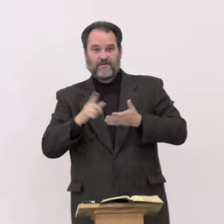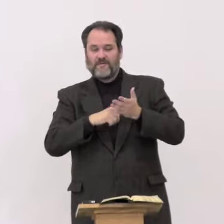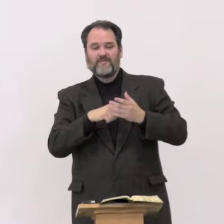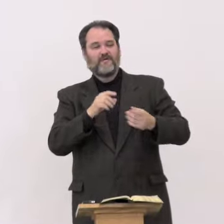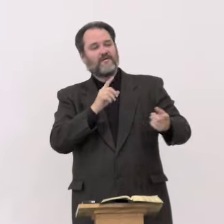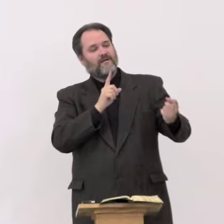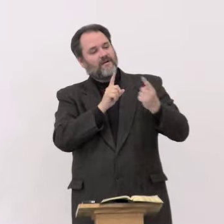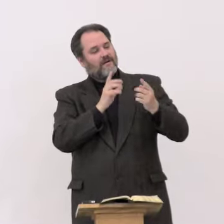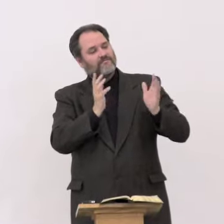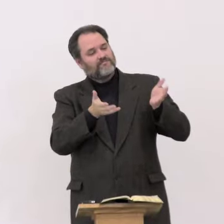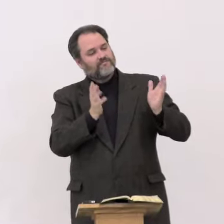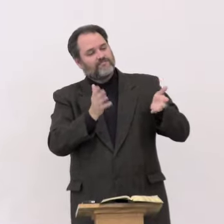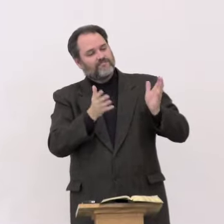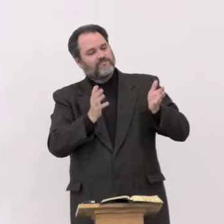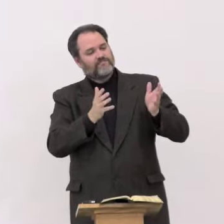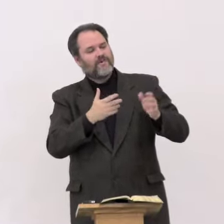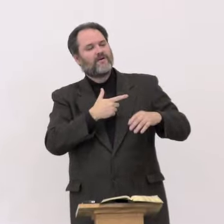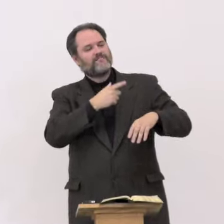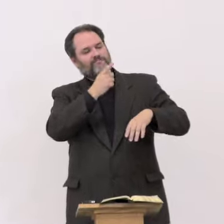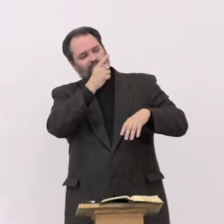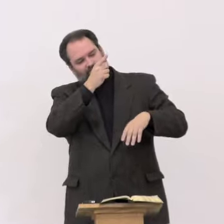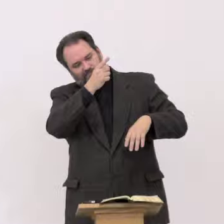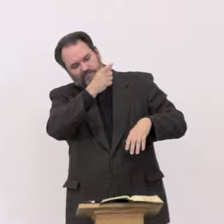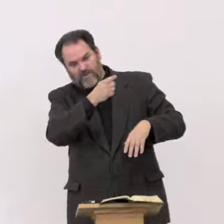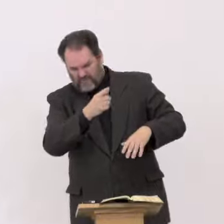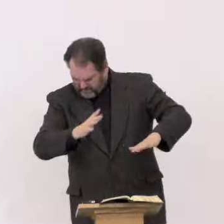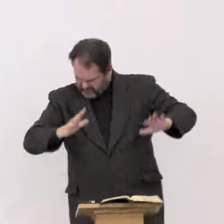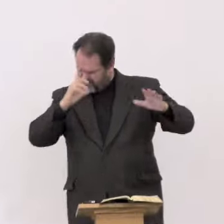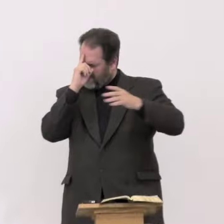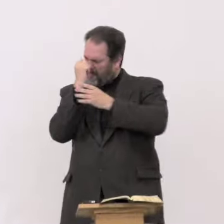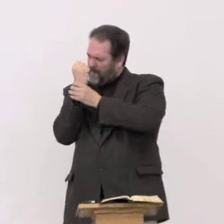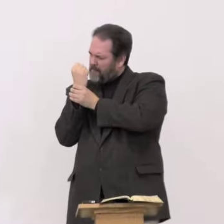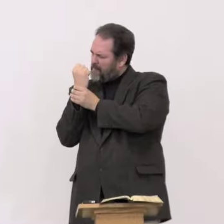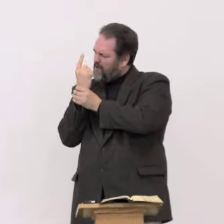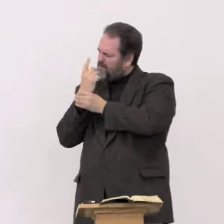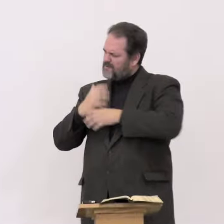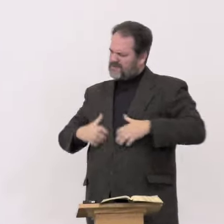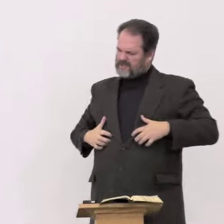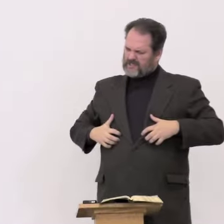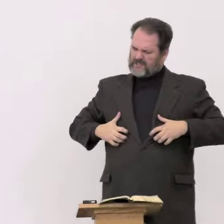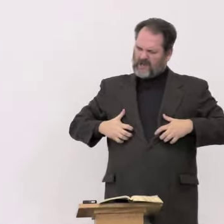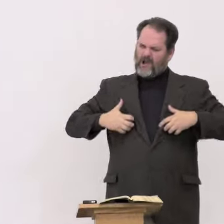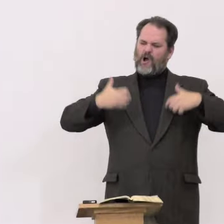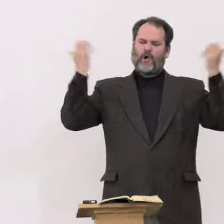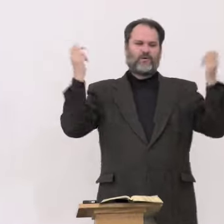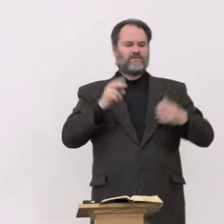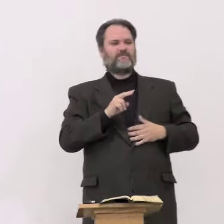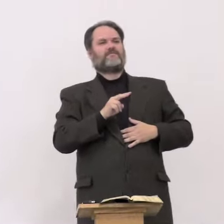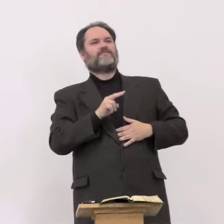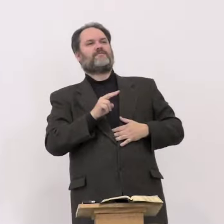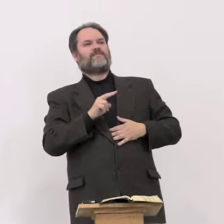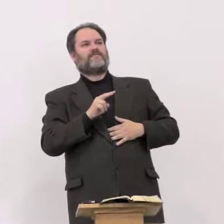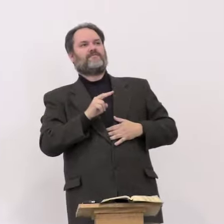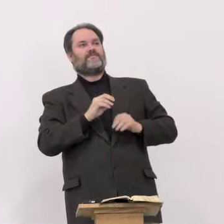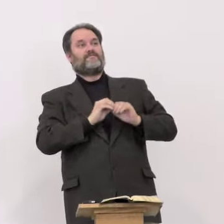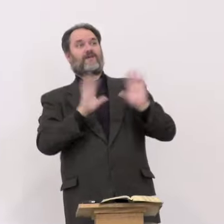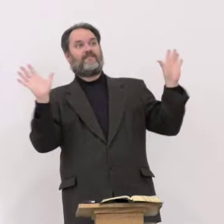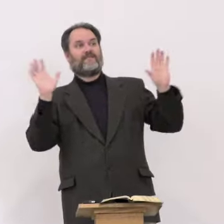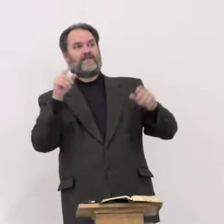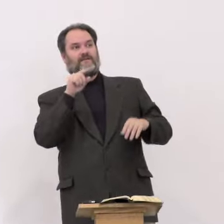how does, whenever you talk to a person, sometimes I'll confront the person, he